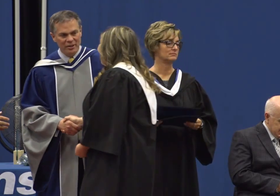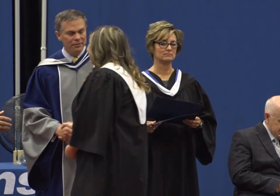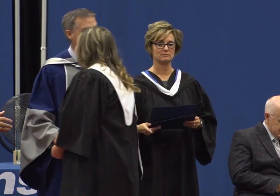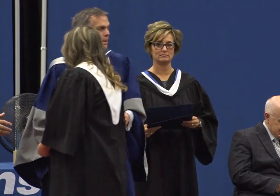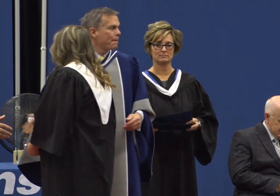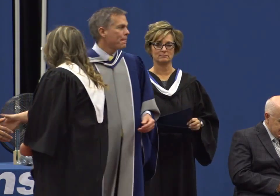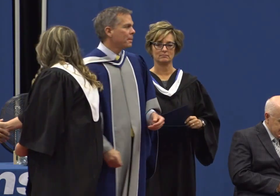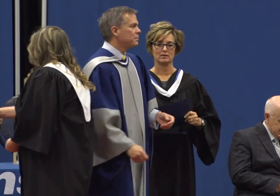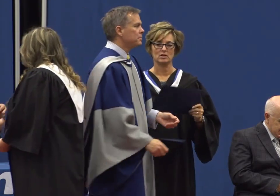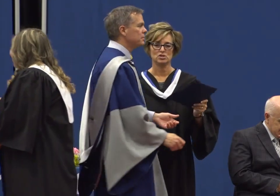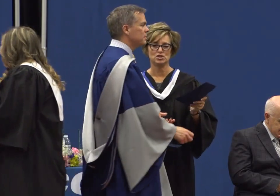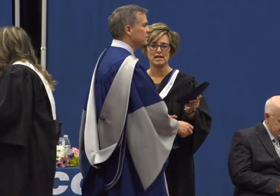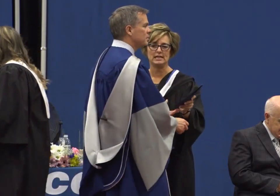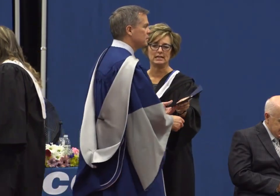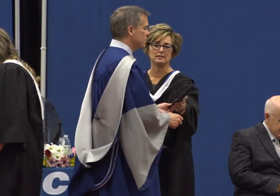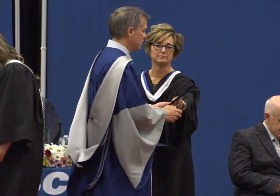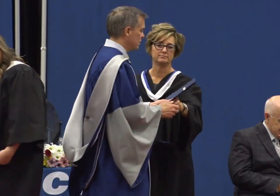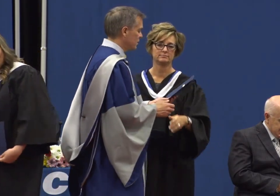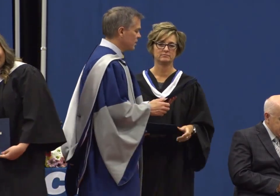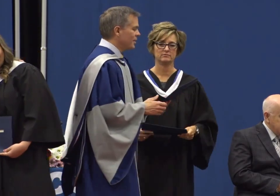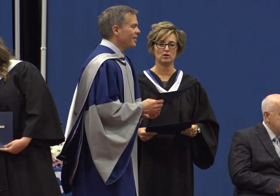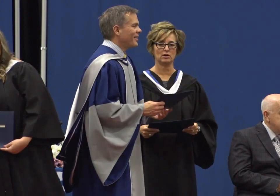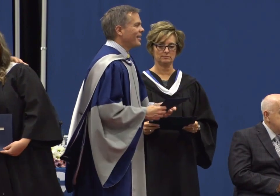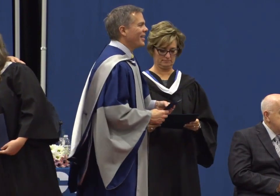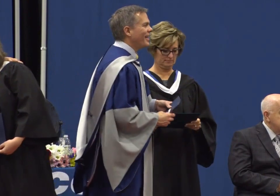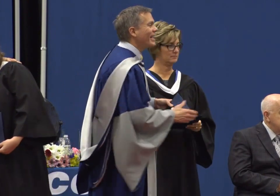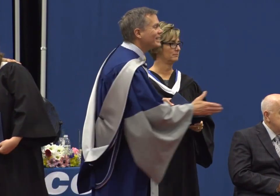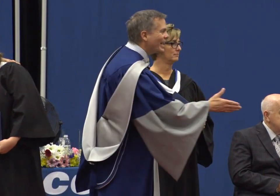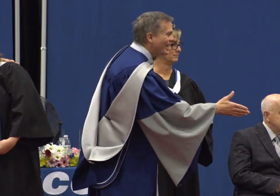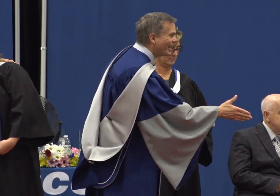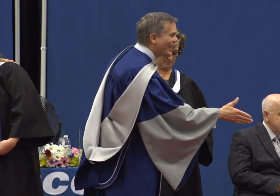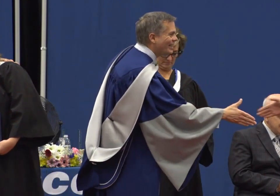Jeannie McLean with honors.